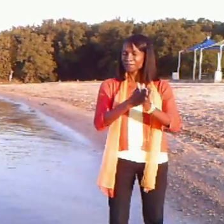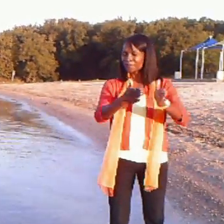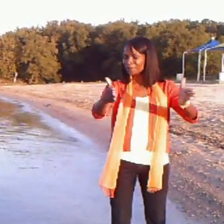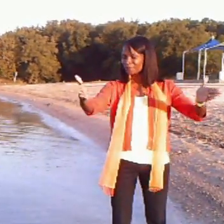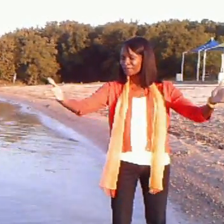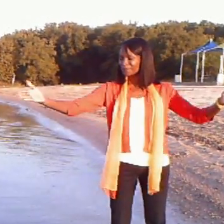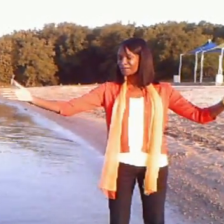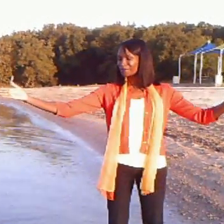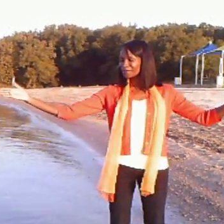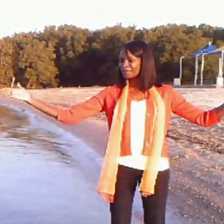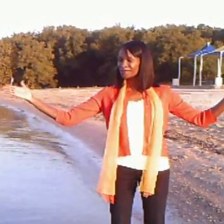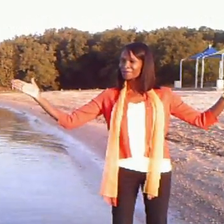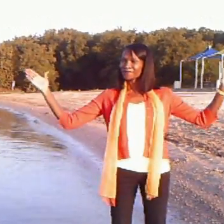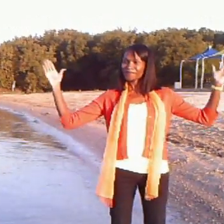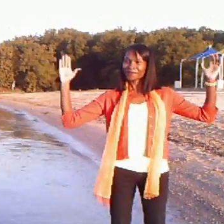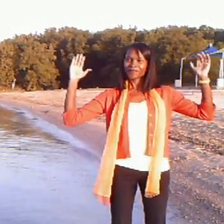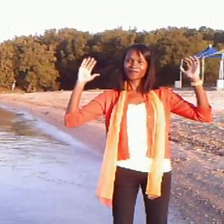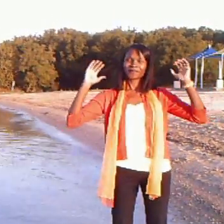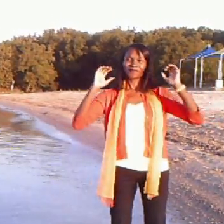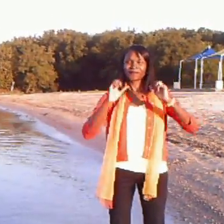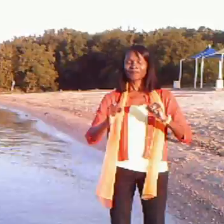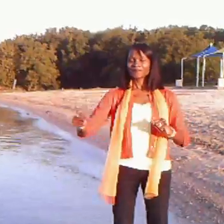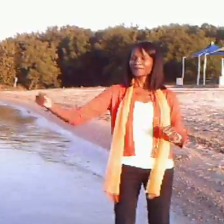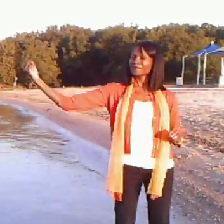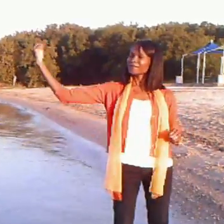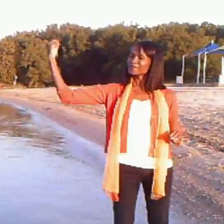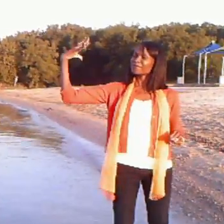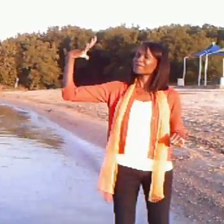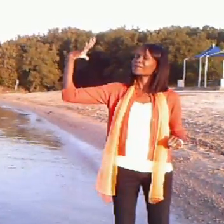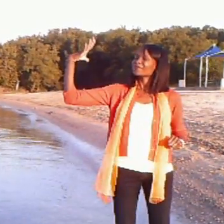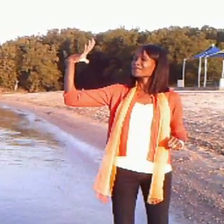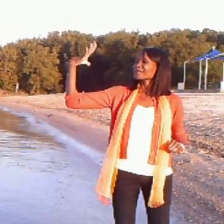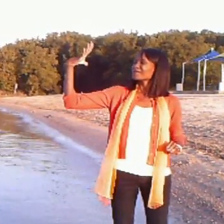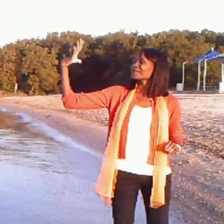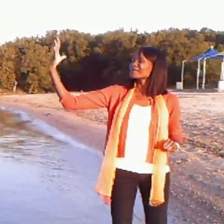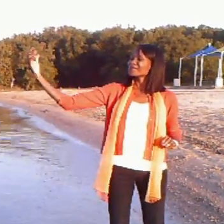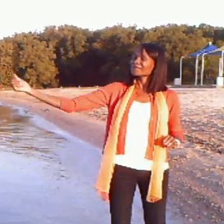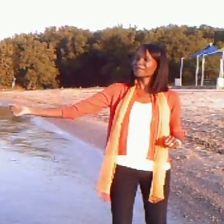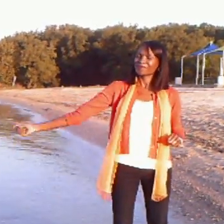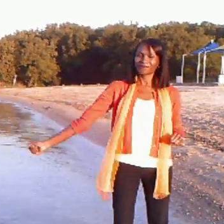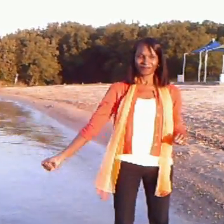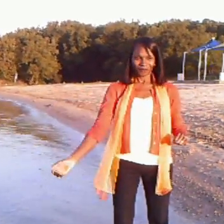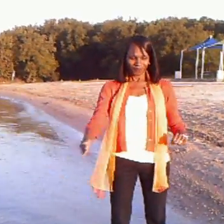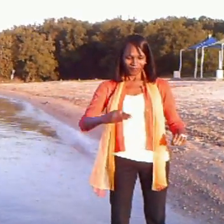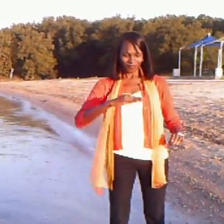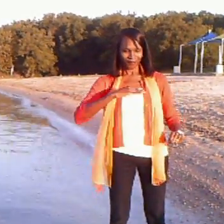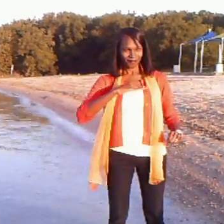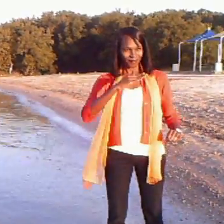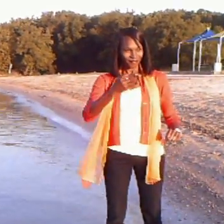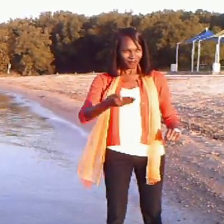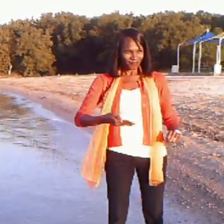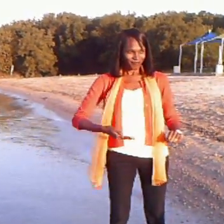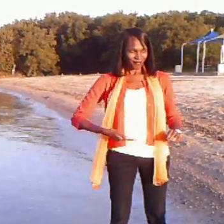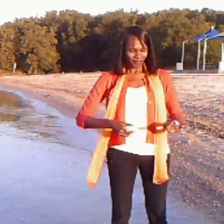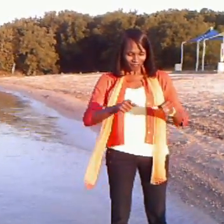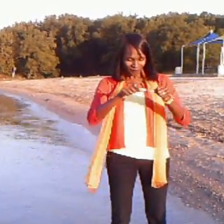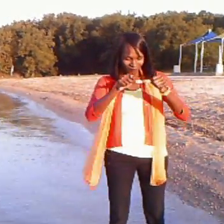under the sunlight Welcome to this place